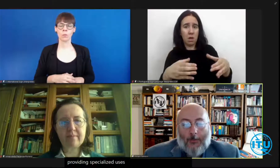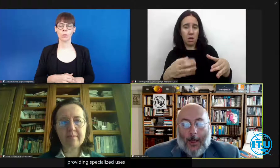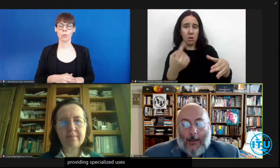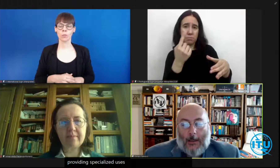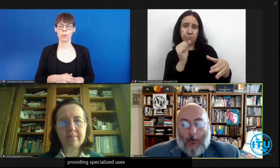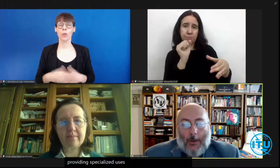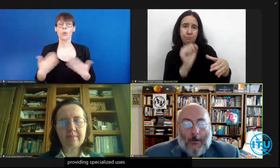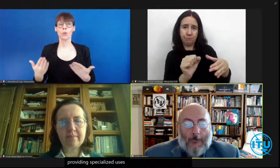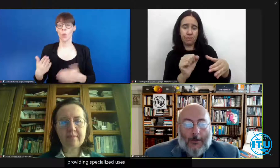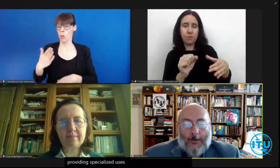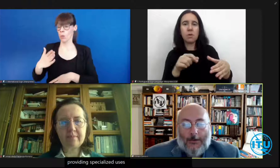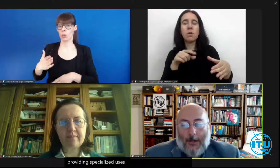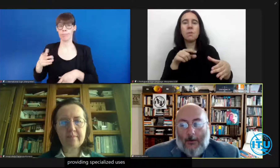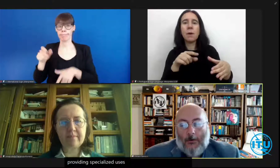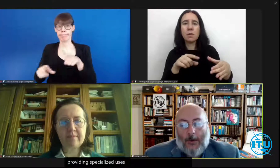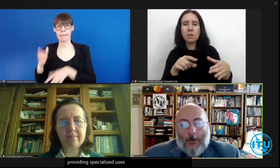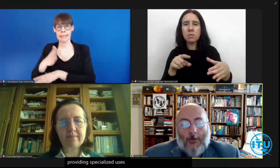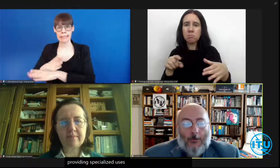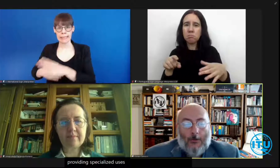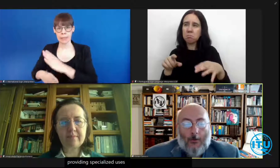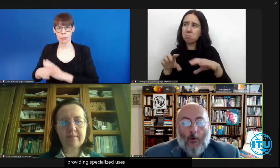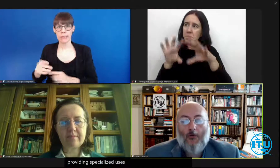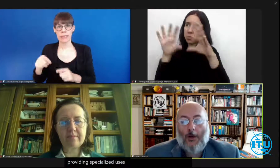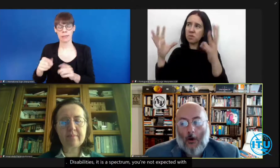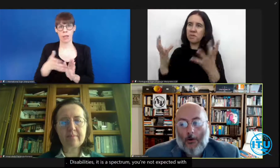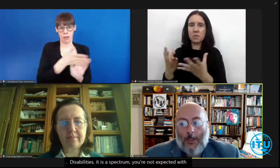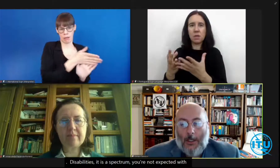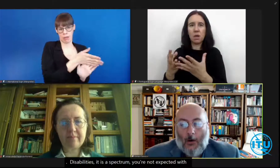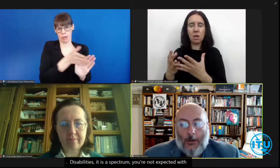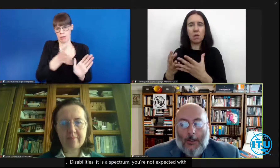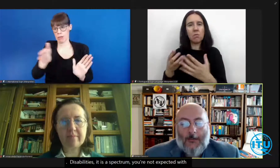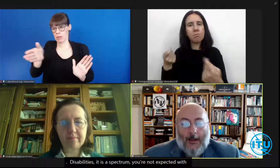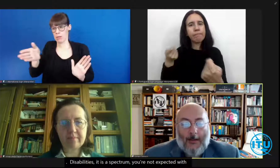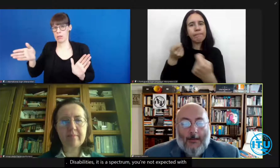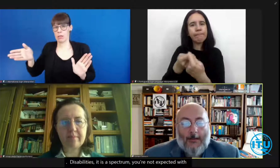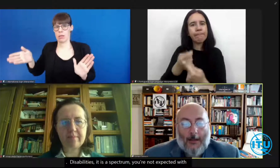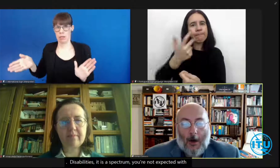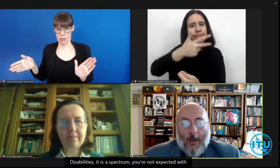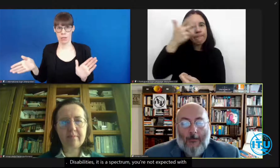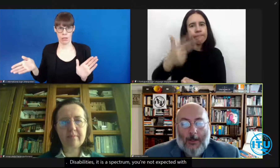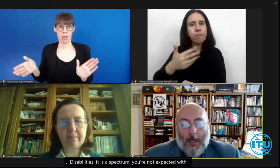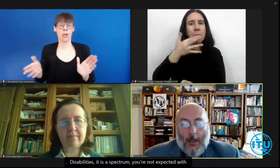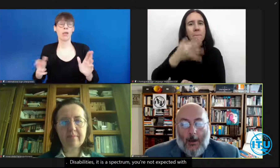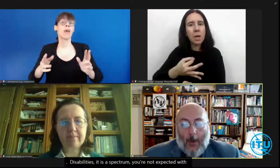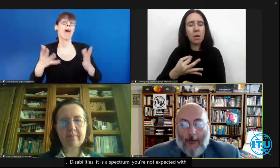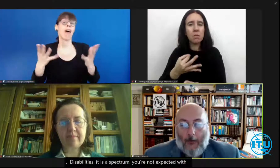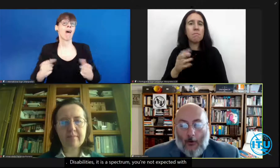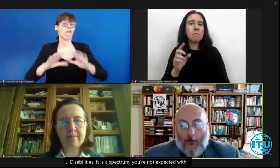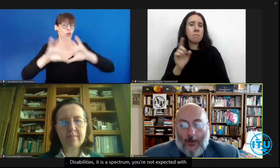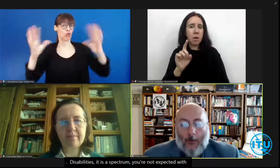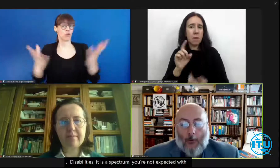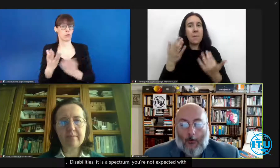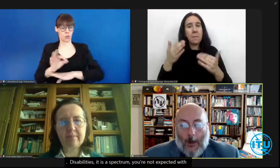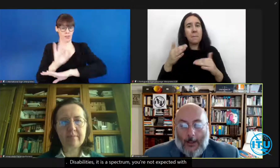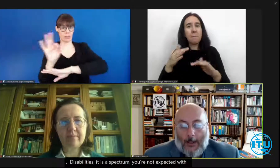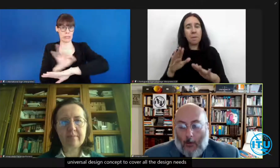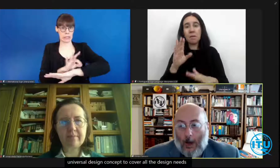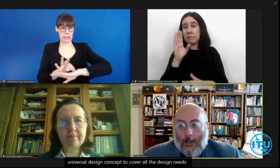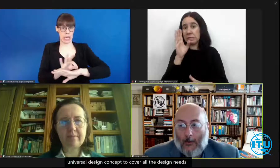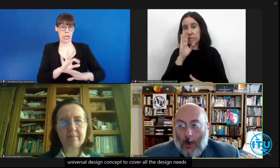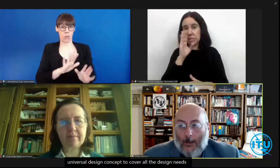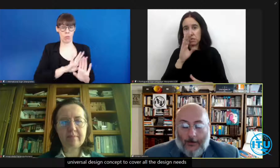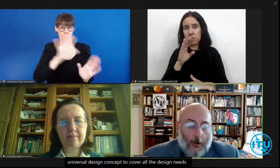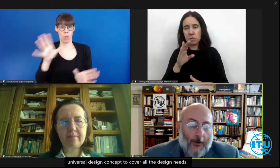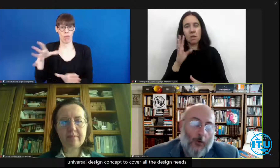not expected with universal design concept to cover all the design needs. However, by focusing on providing